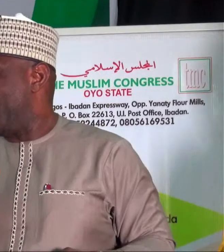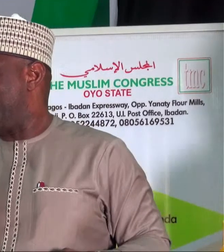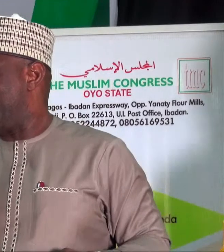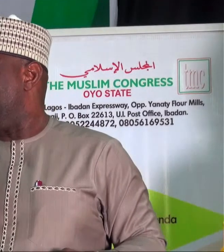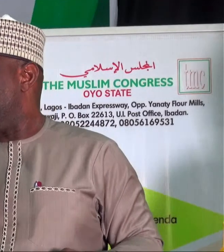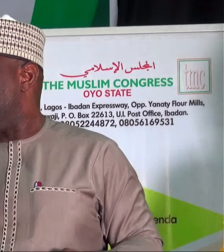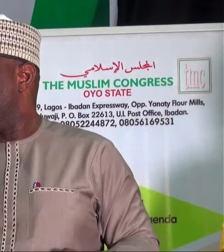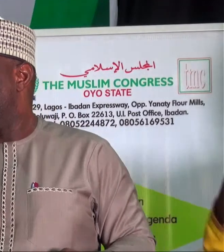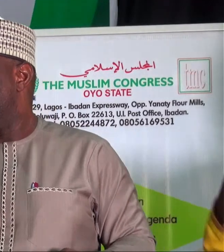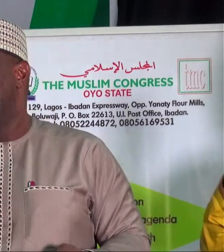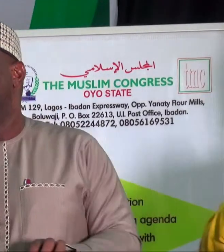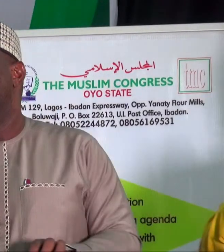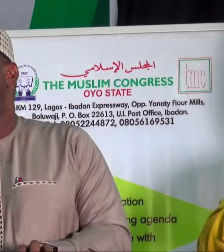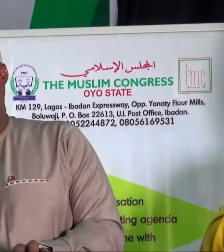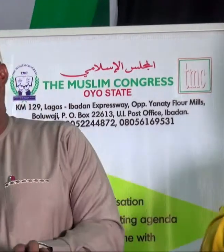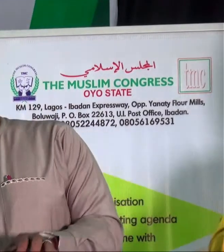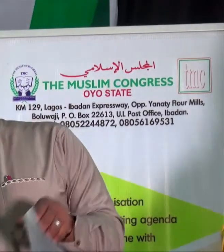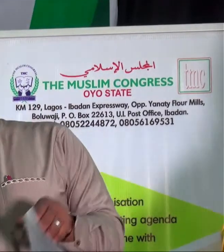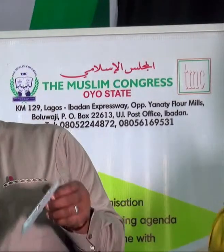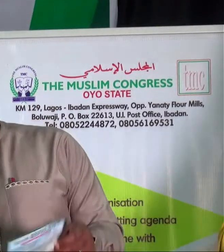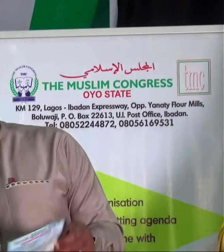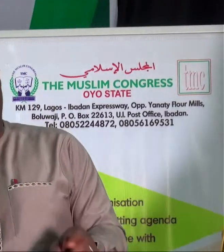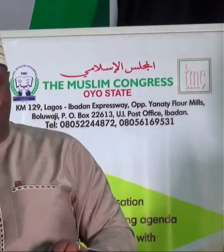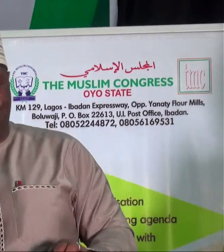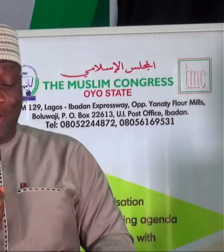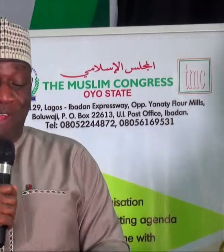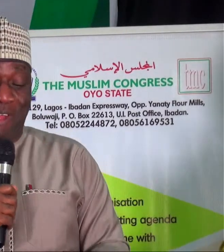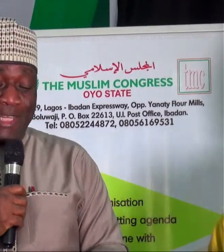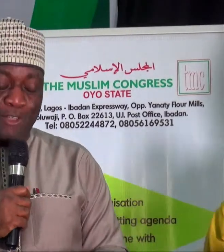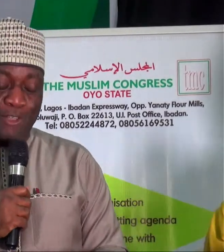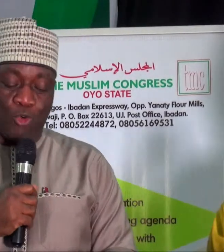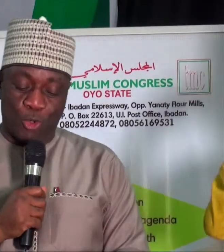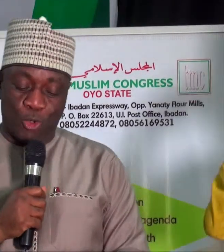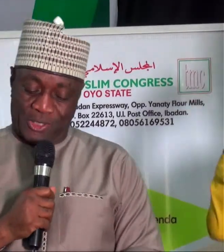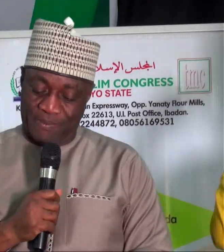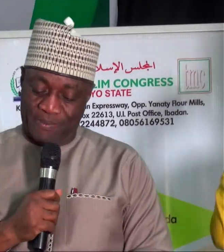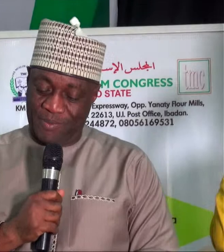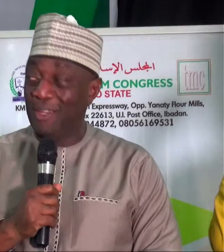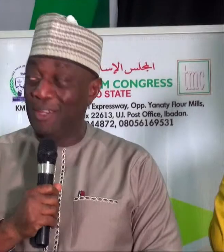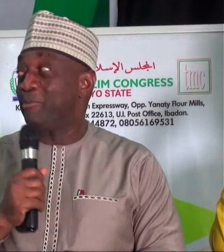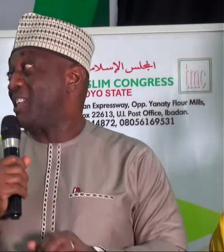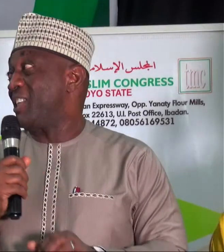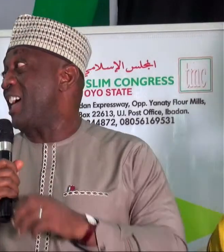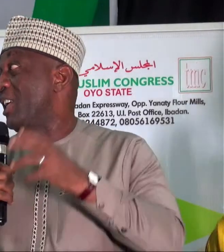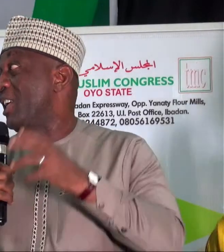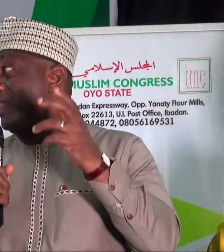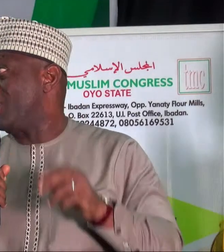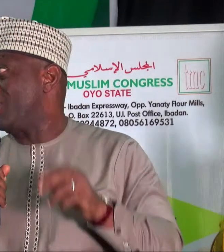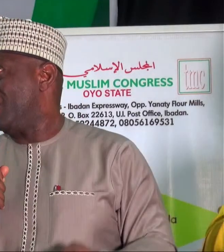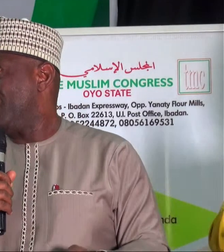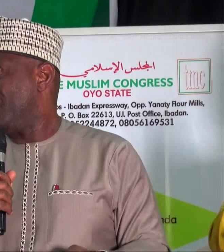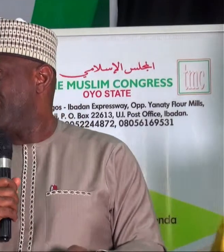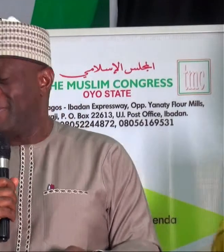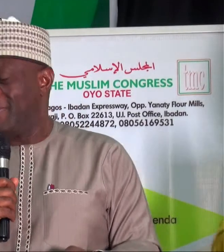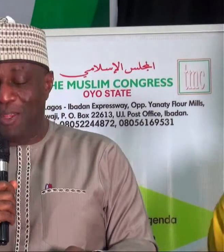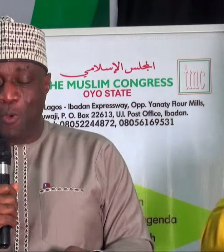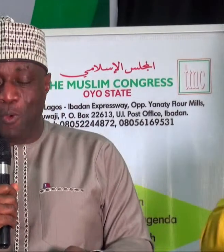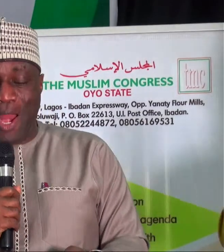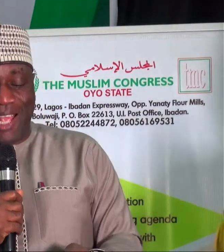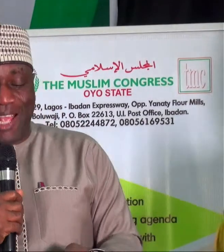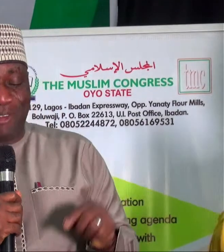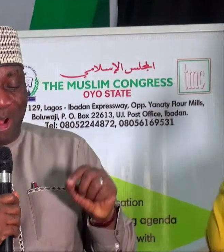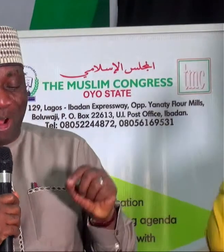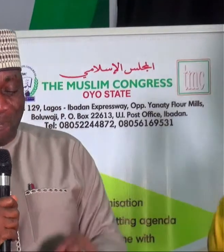prosperity nítorí àwọn olóyìnbó kí ni wọ́n define as growth physical changes